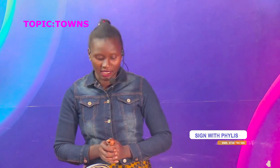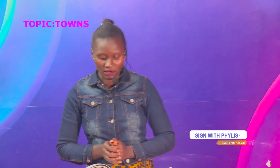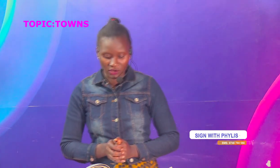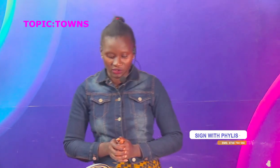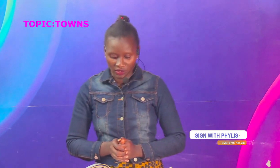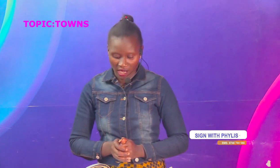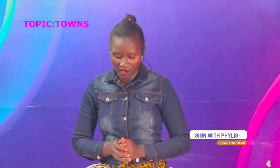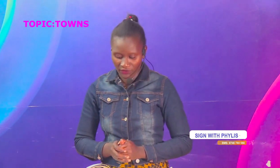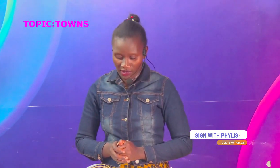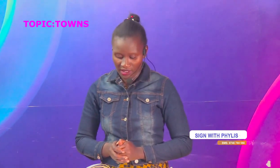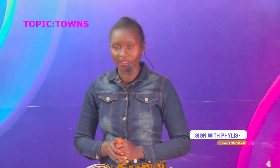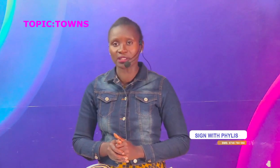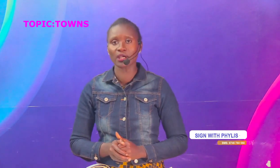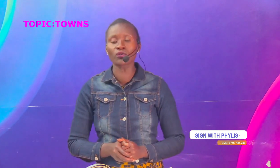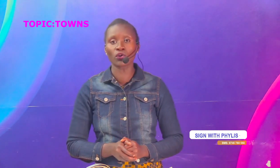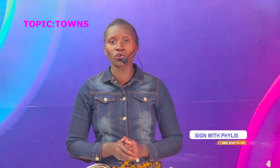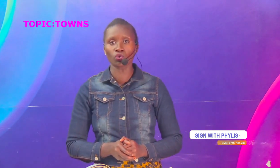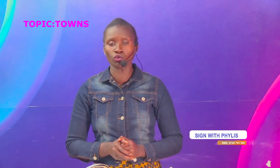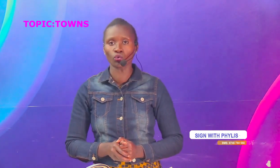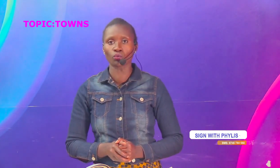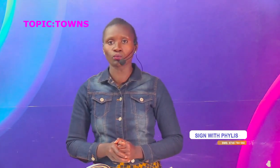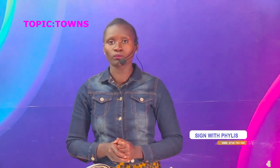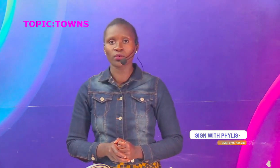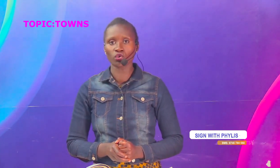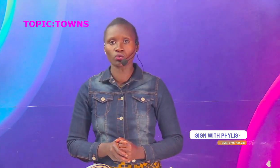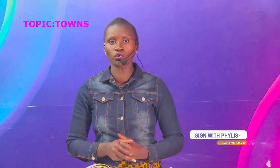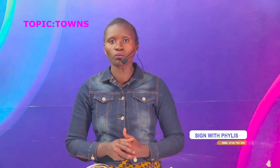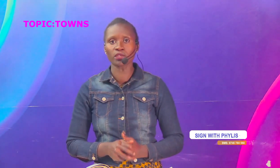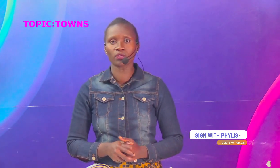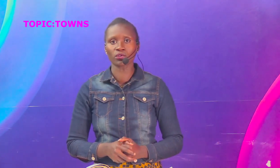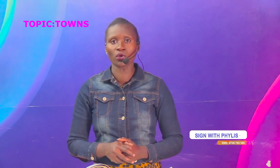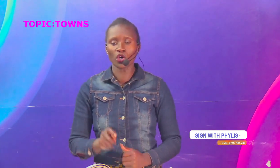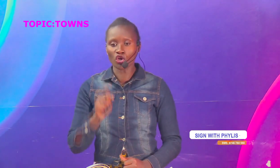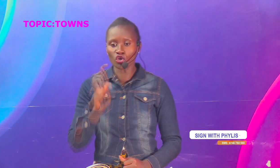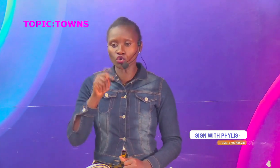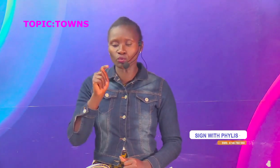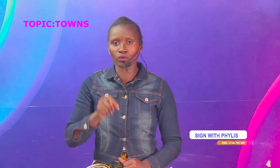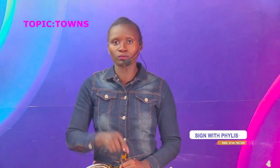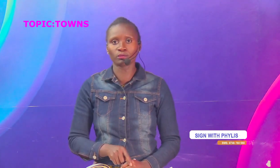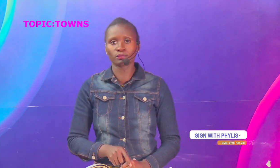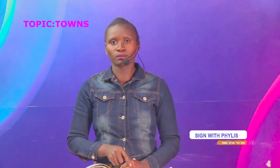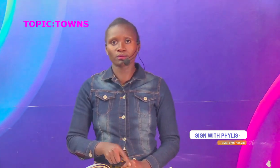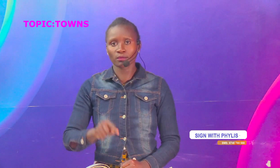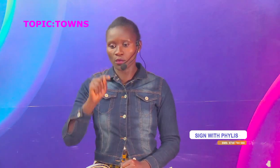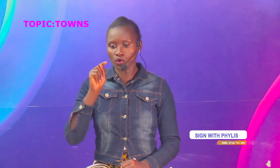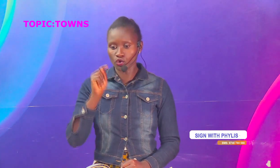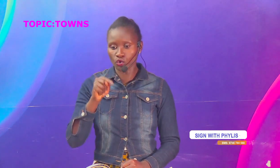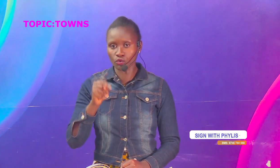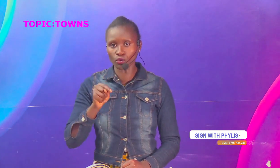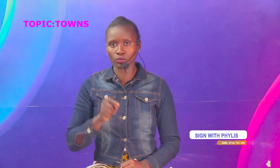also have the town for Tumtum. Tumtum town. So Tumtum. Tumtum. You're